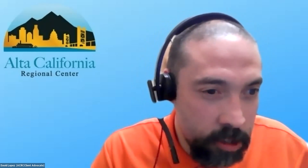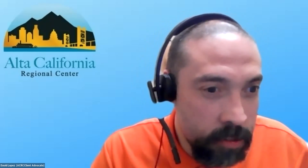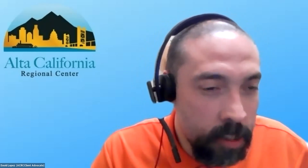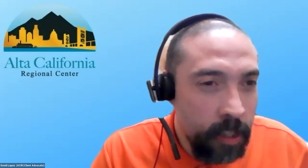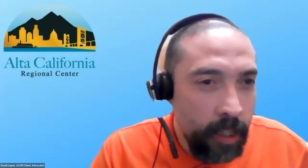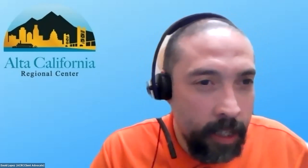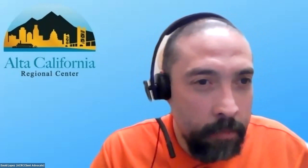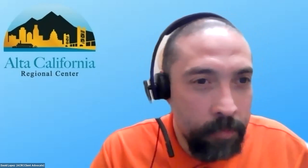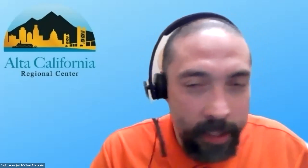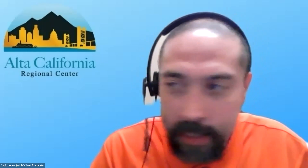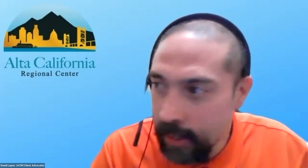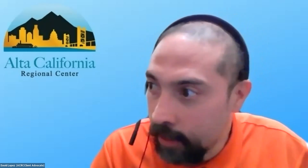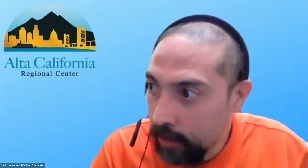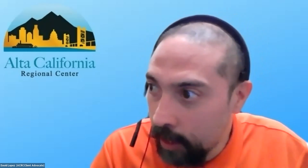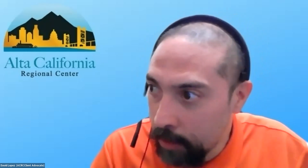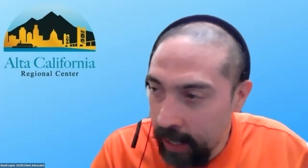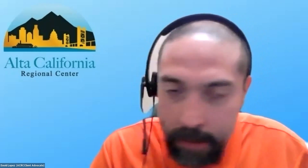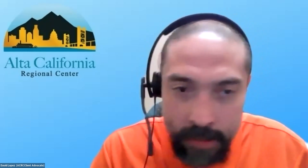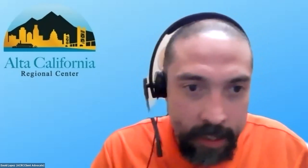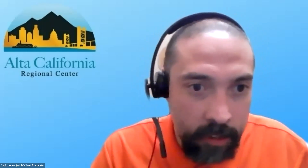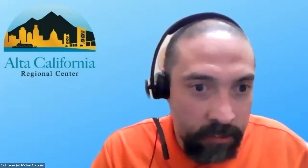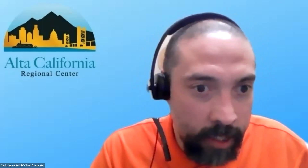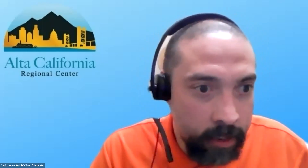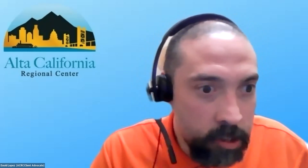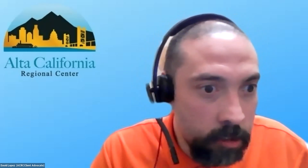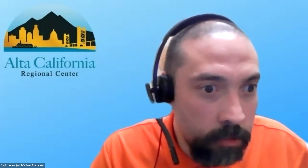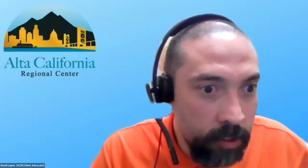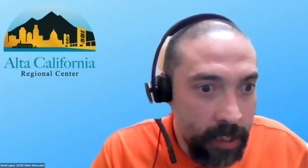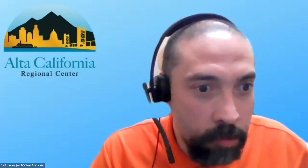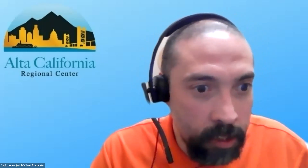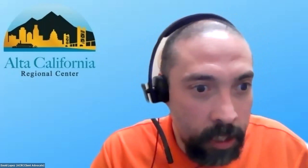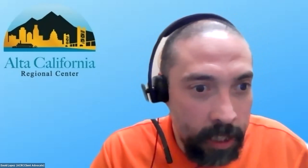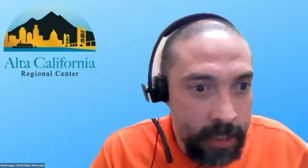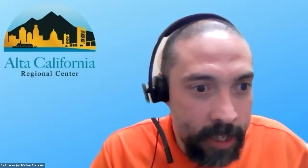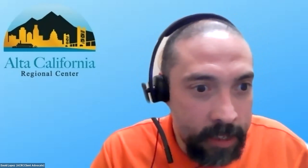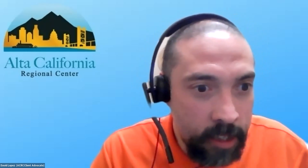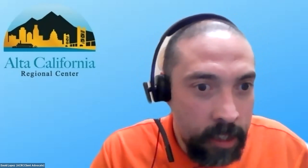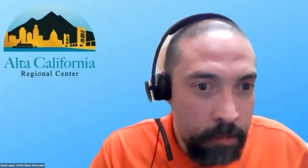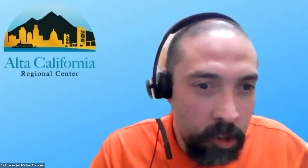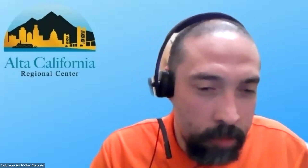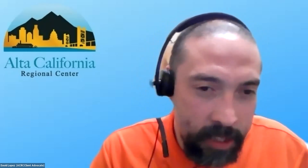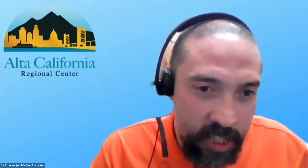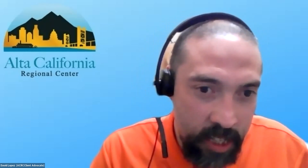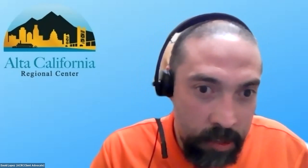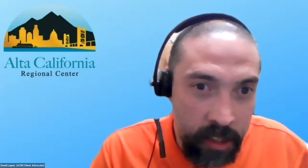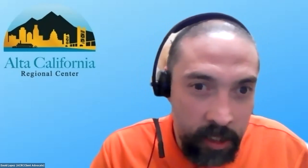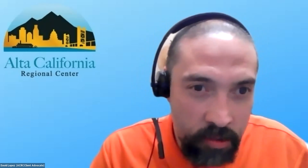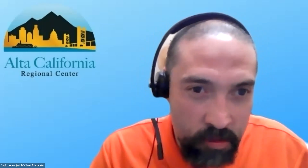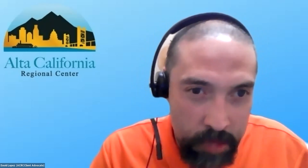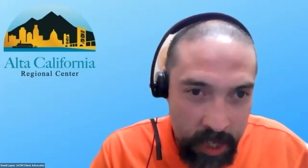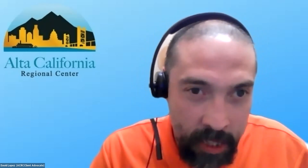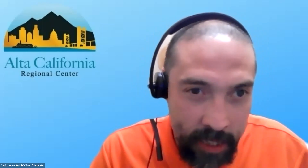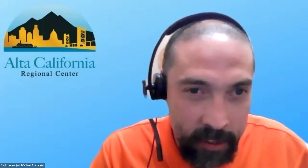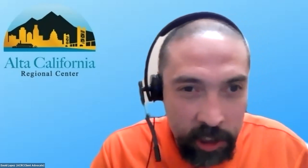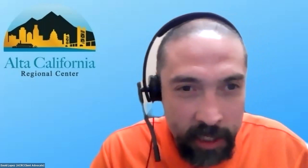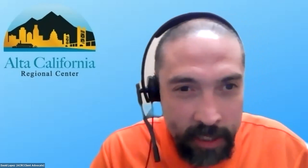these sessions. Like I said, I'd be happy to send out the flyer. So if you guys want to contact me or my team, you can go